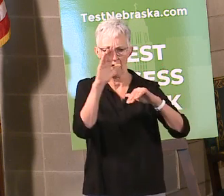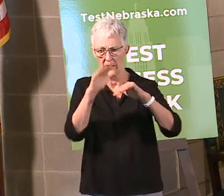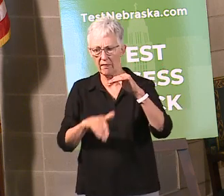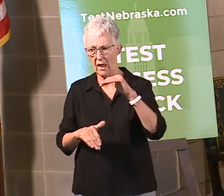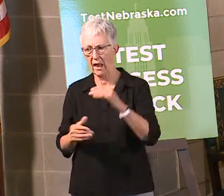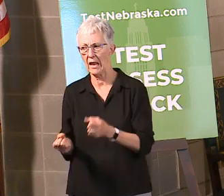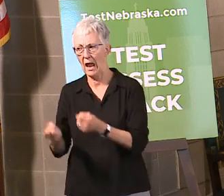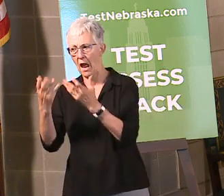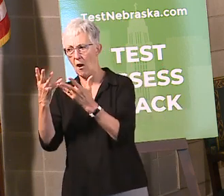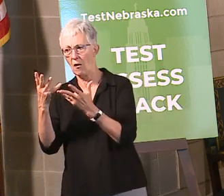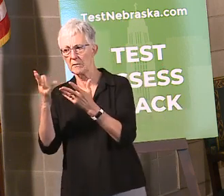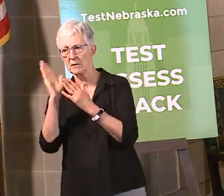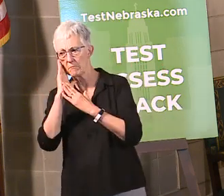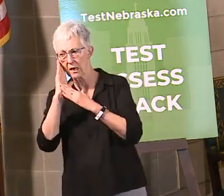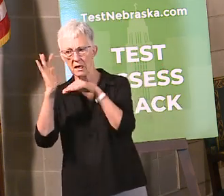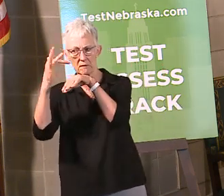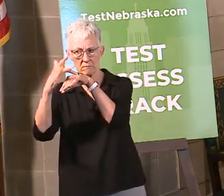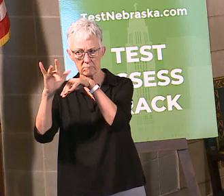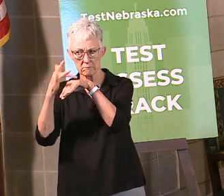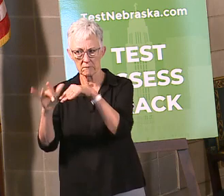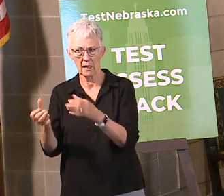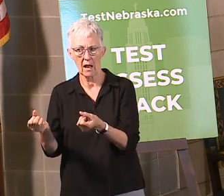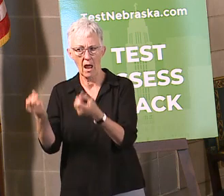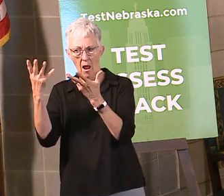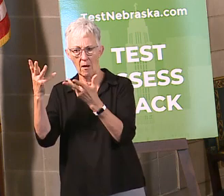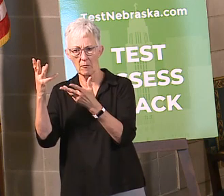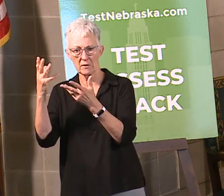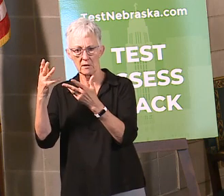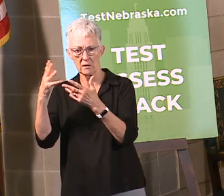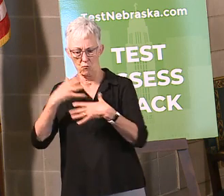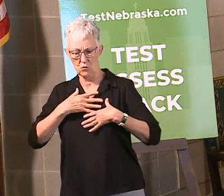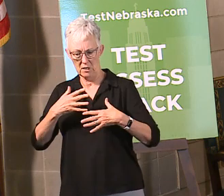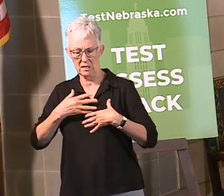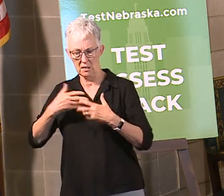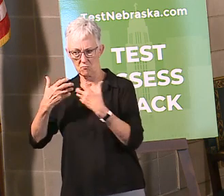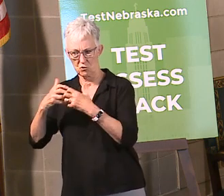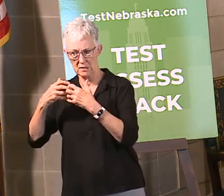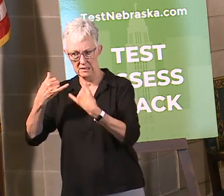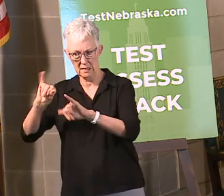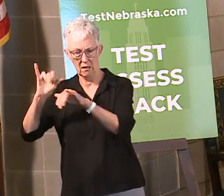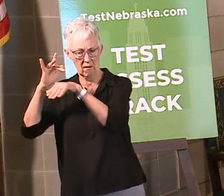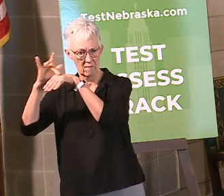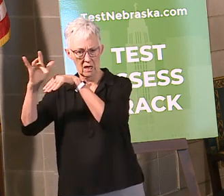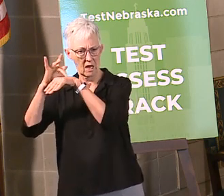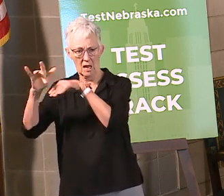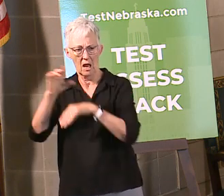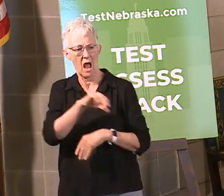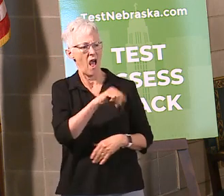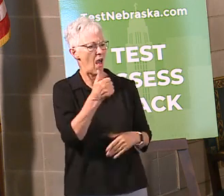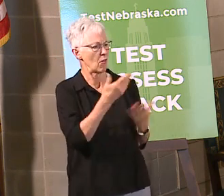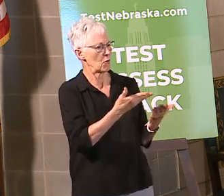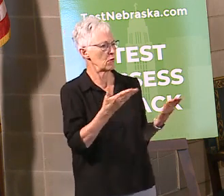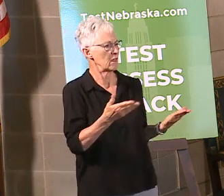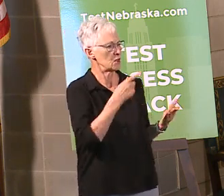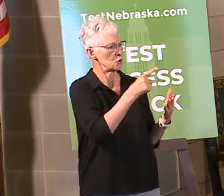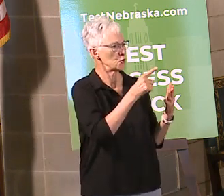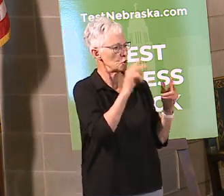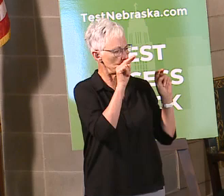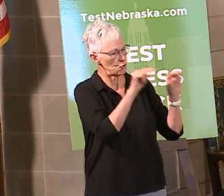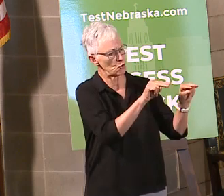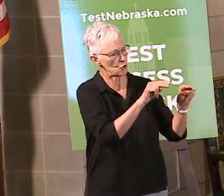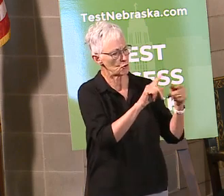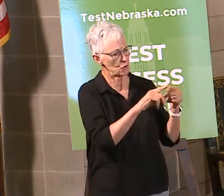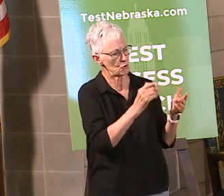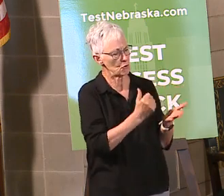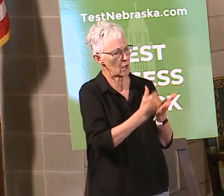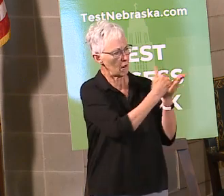look at and say restrictions can be lifted, and look at something else and say maybe this needs to change? What are some of those other boundaries that you guys have? Again,